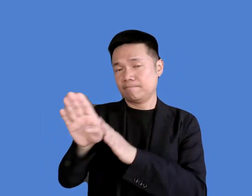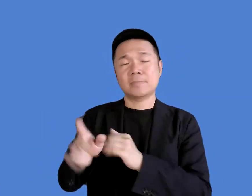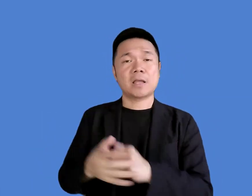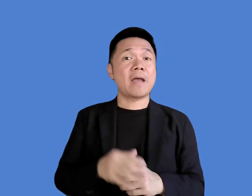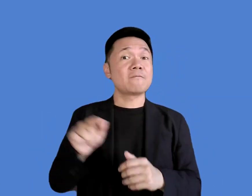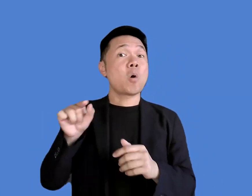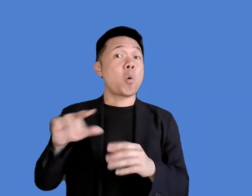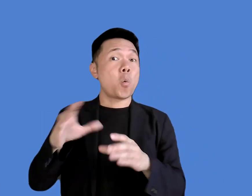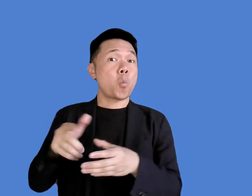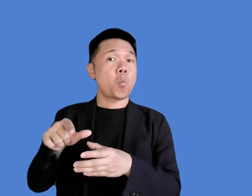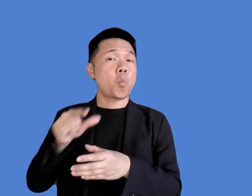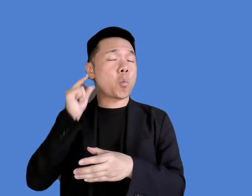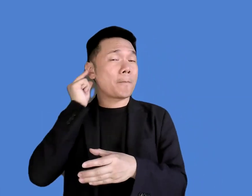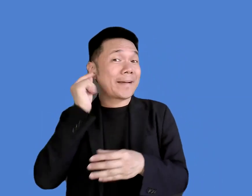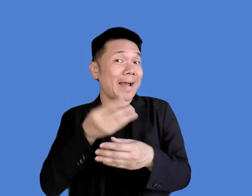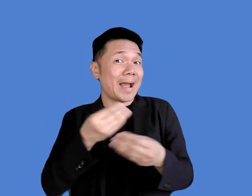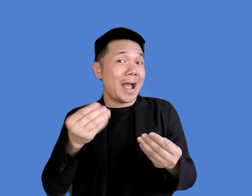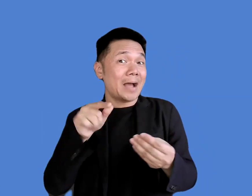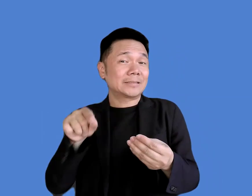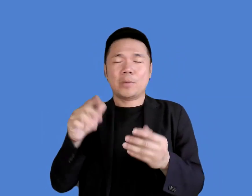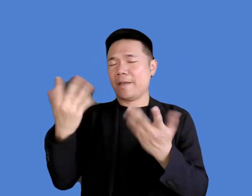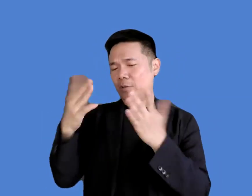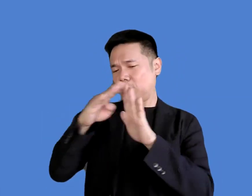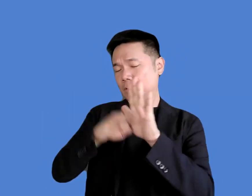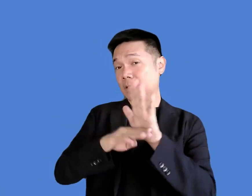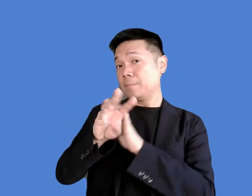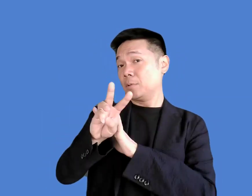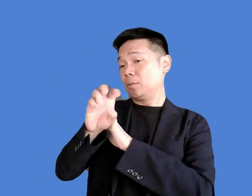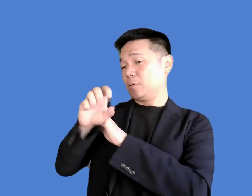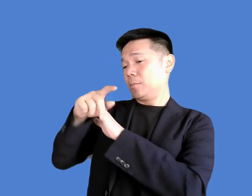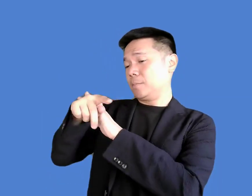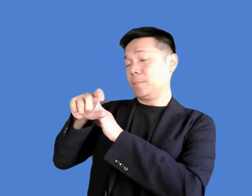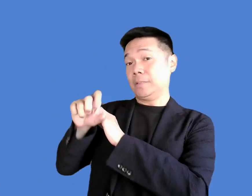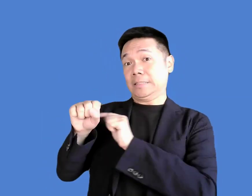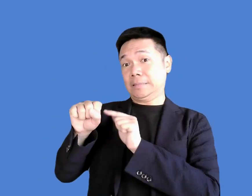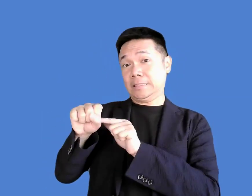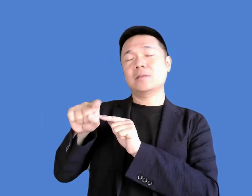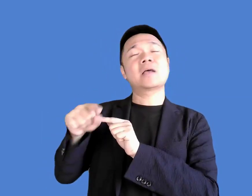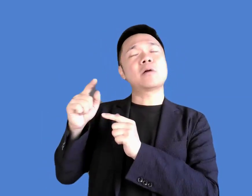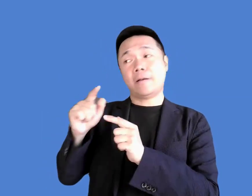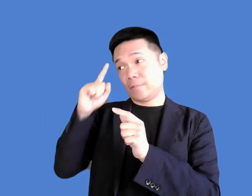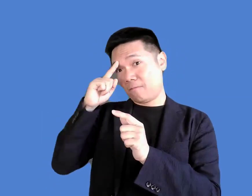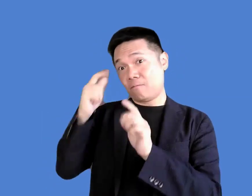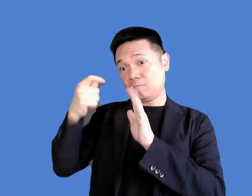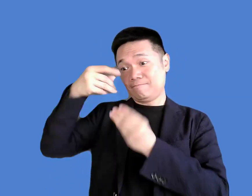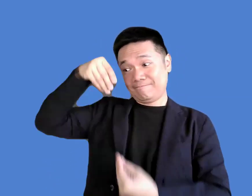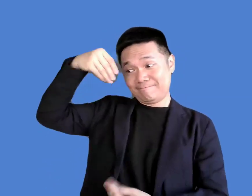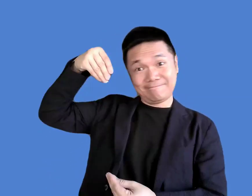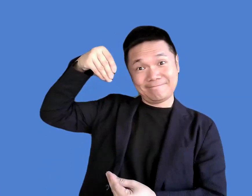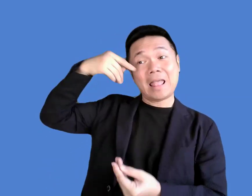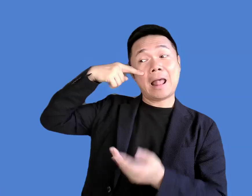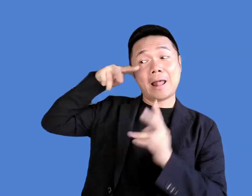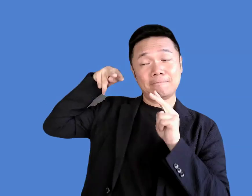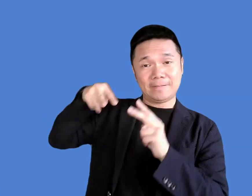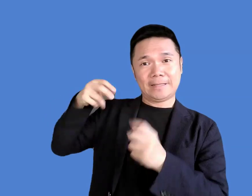work has been through the Women's Empowerment Principles, the WEPs that Sarah talked about. You heard Sarah